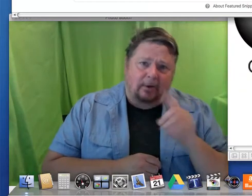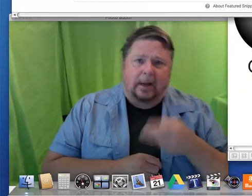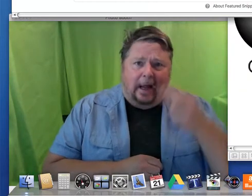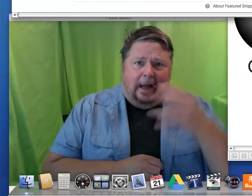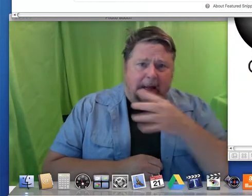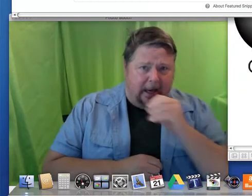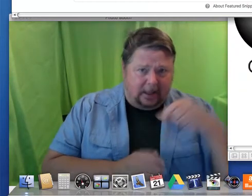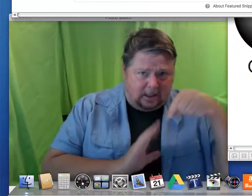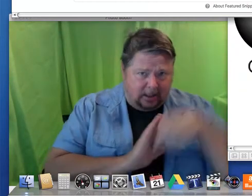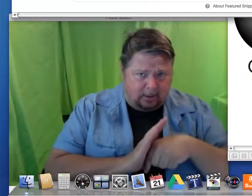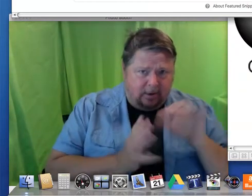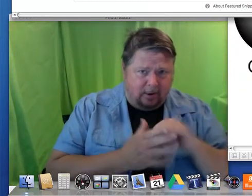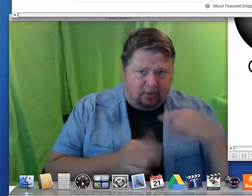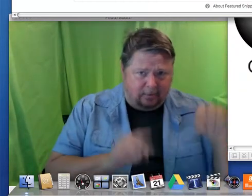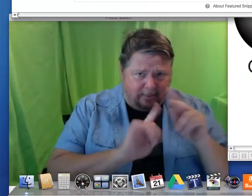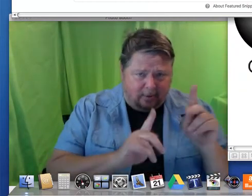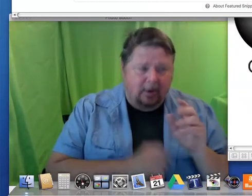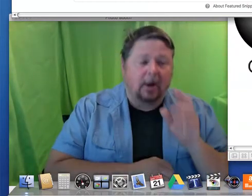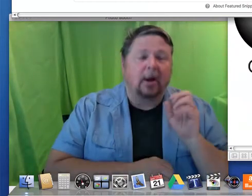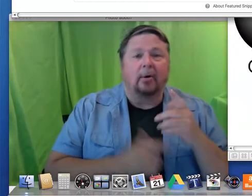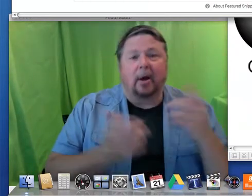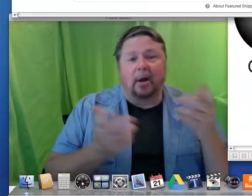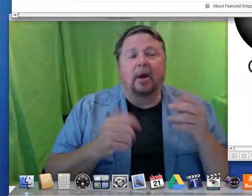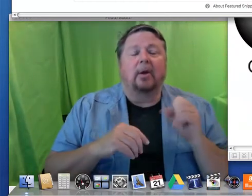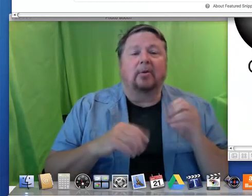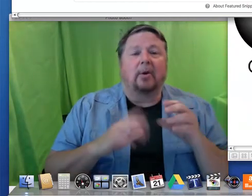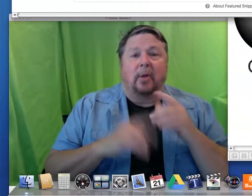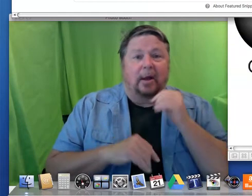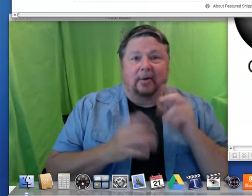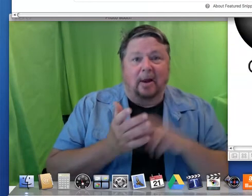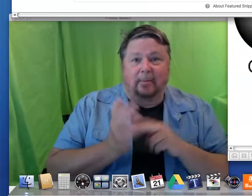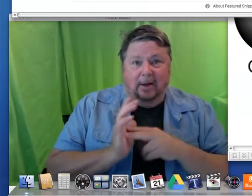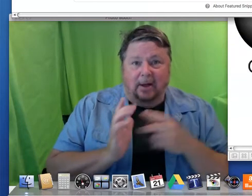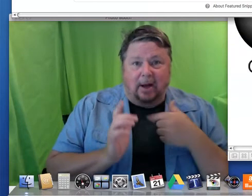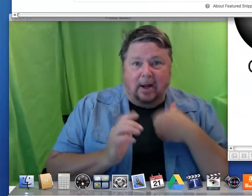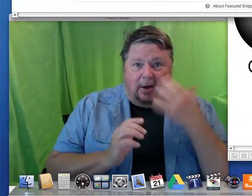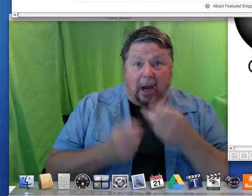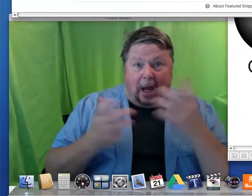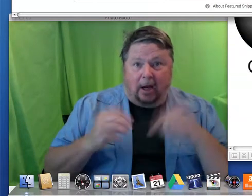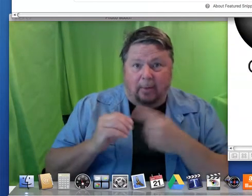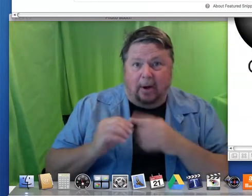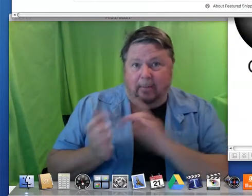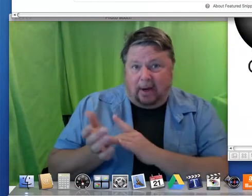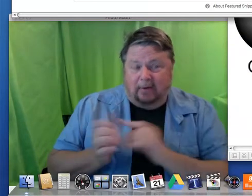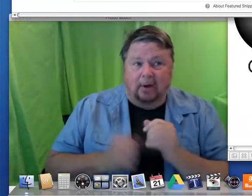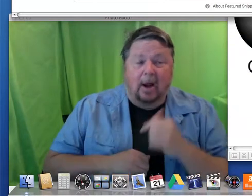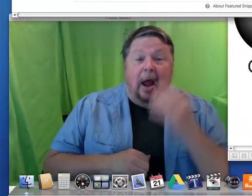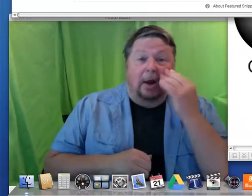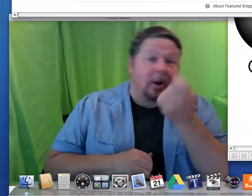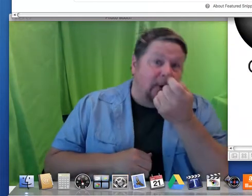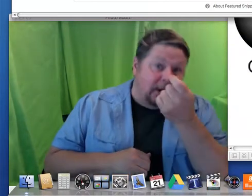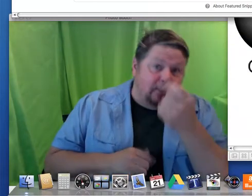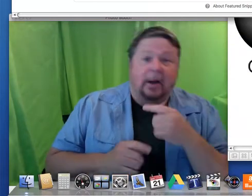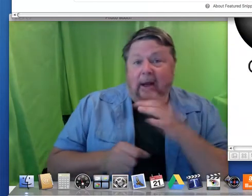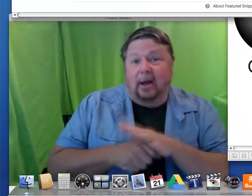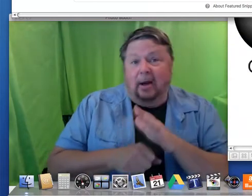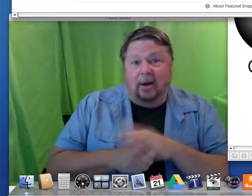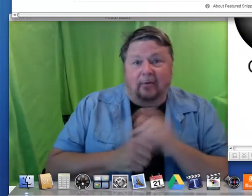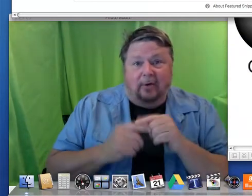piled high and deep, those people. Okay, so that does not mean that I know a lot about medicine. I know a little